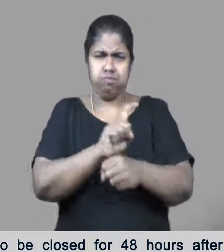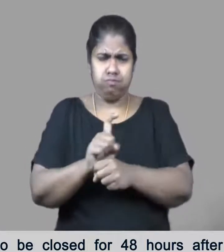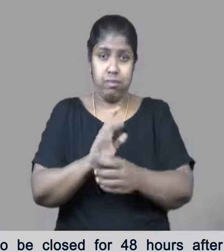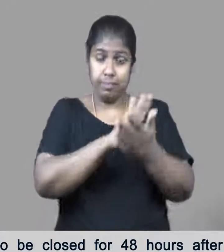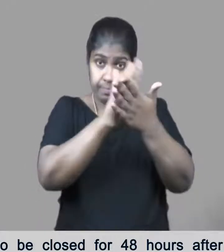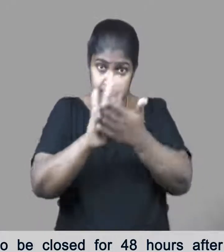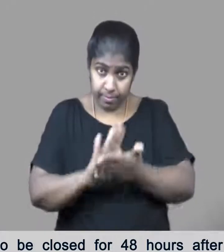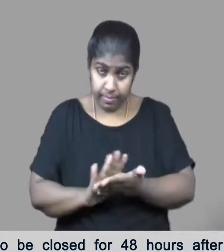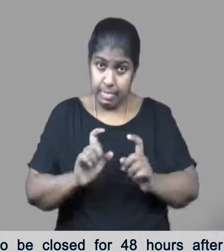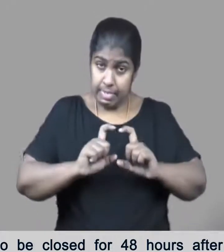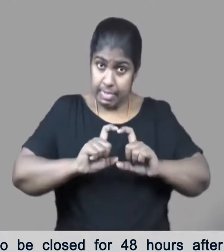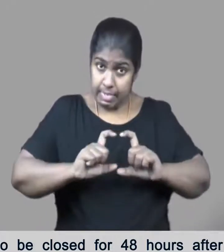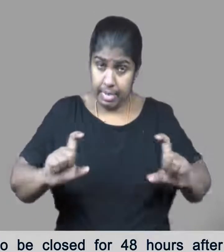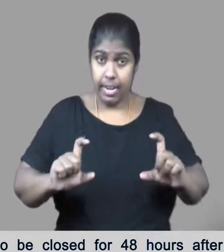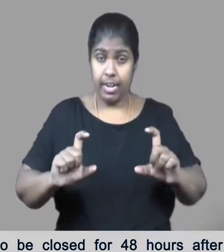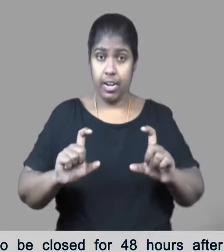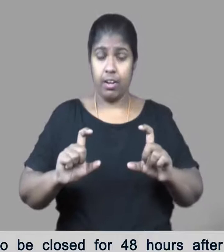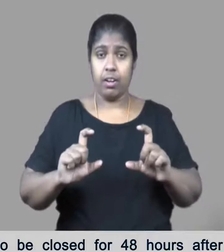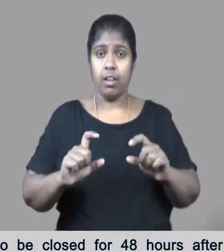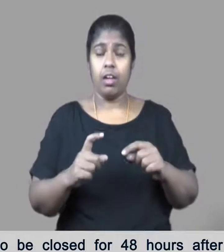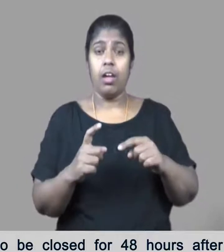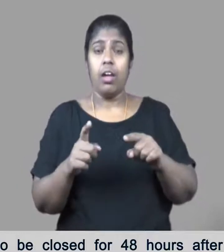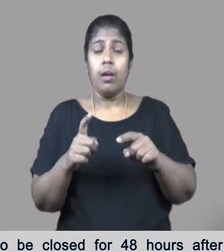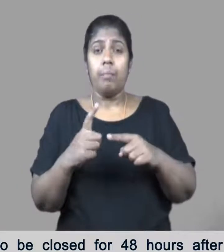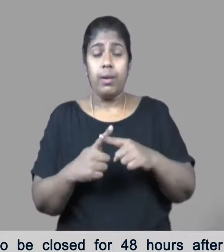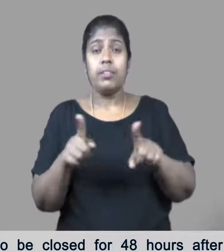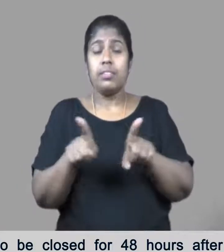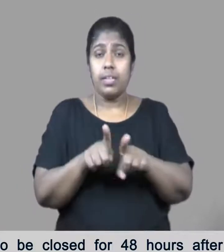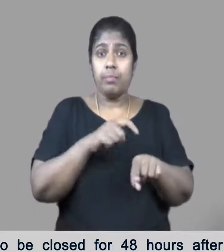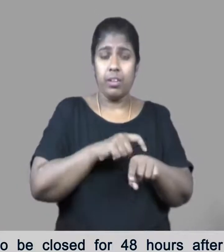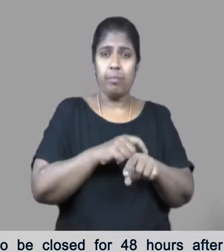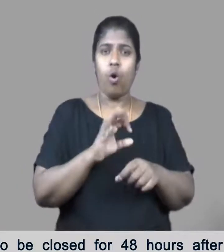after thorough disinfection.